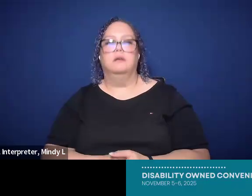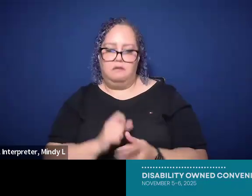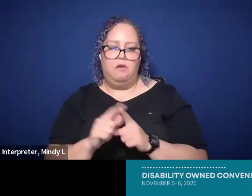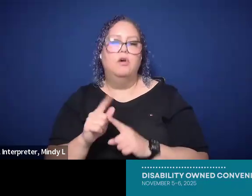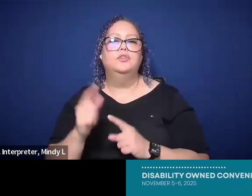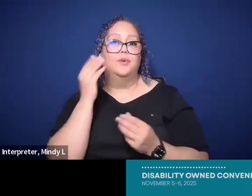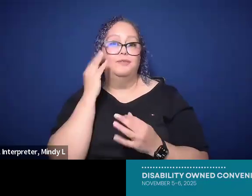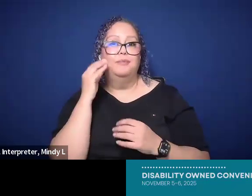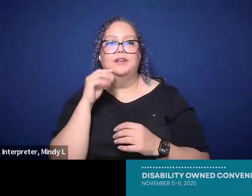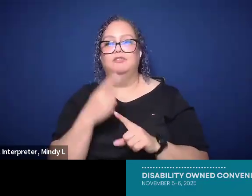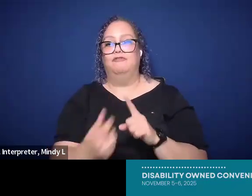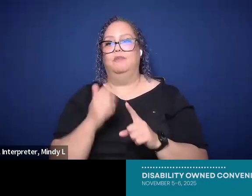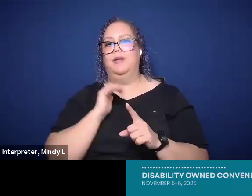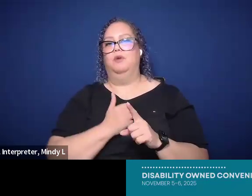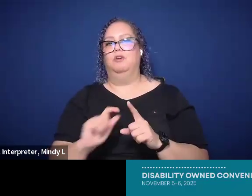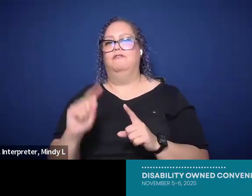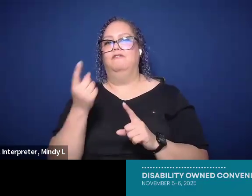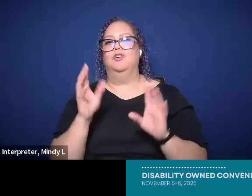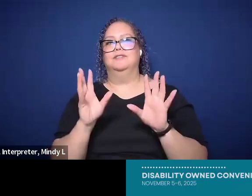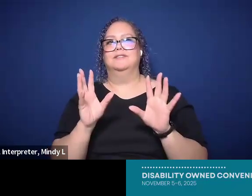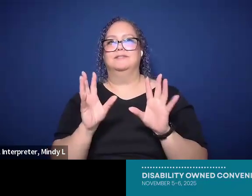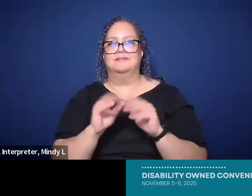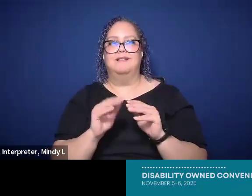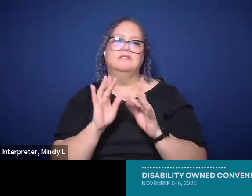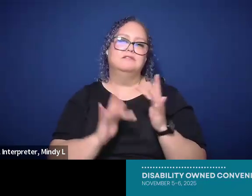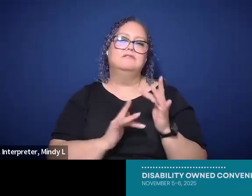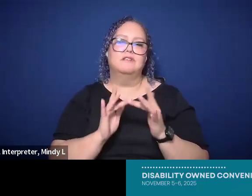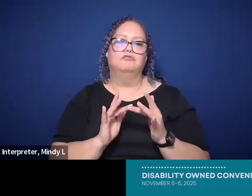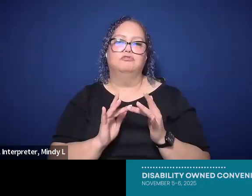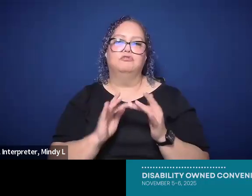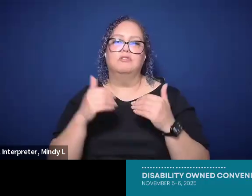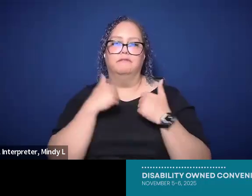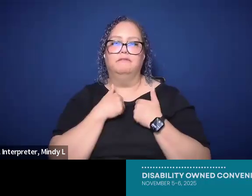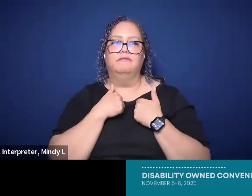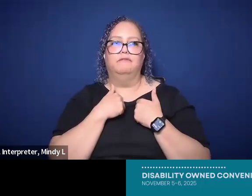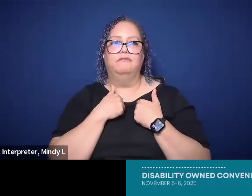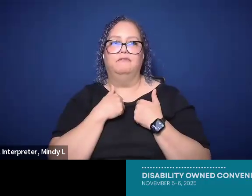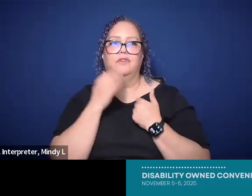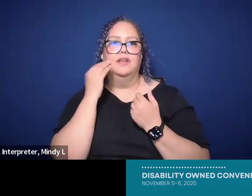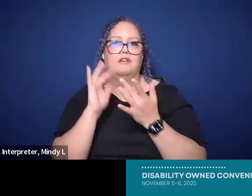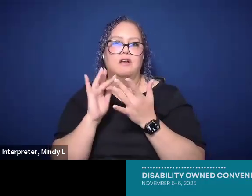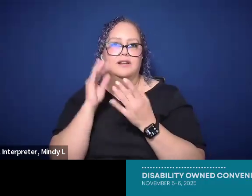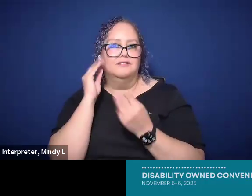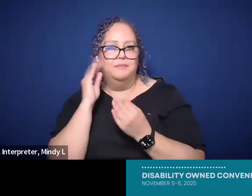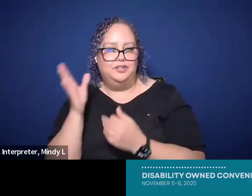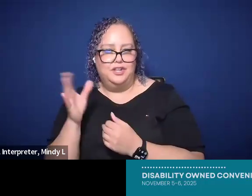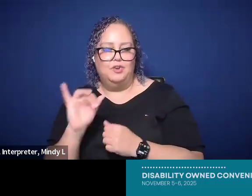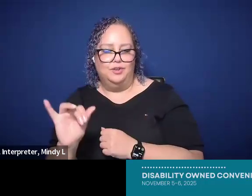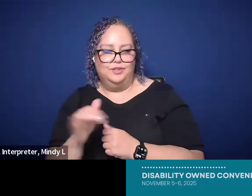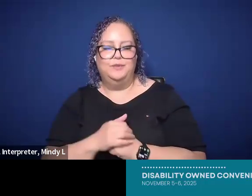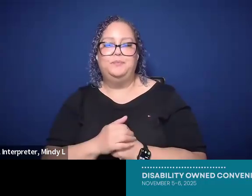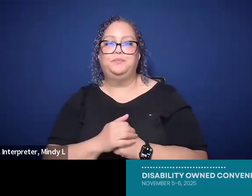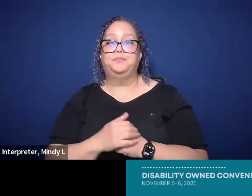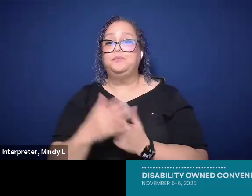So that would be going back to the opening plenary, downloading those slides. You have Maria's contact information there. But yes, just really want to thank